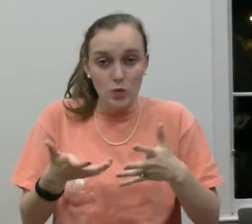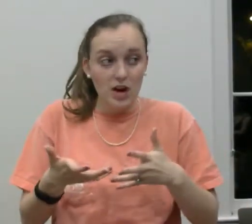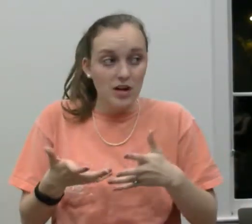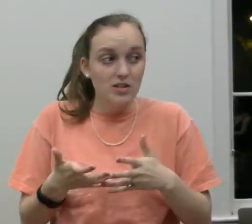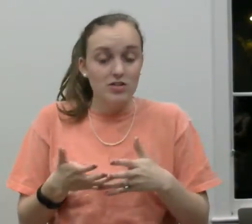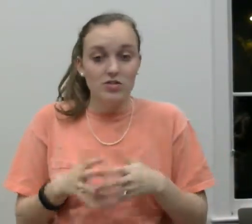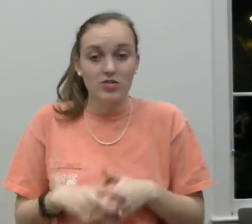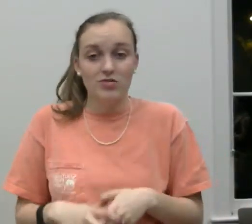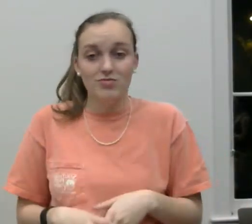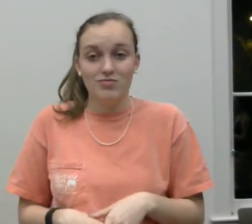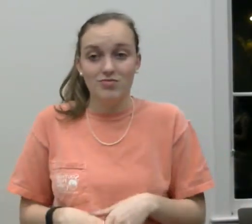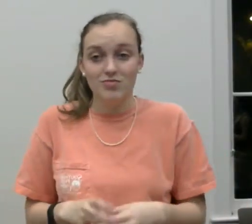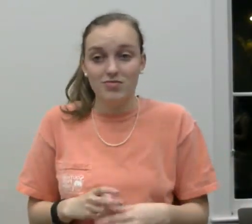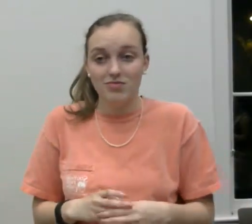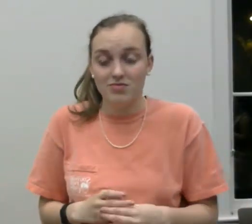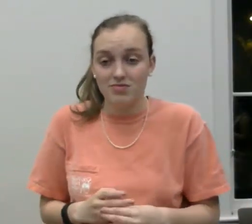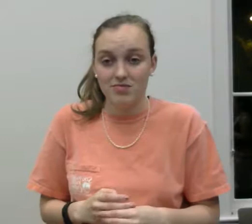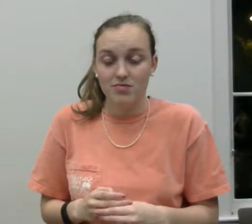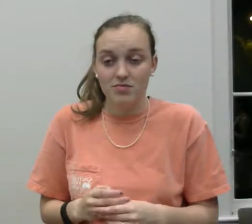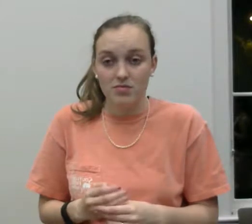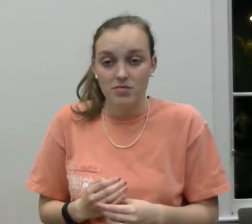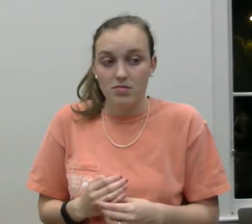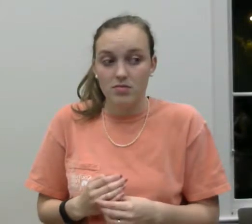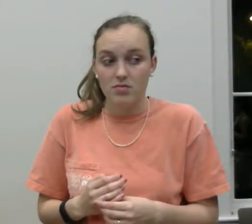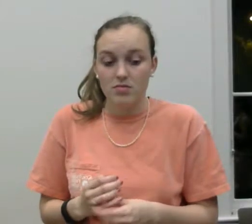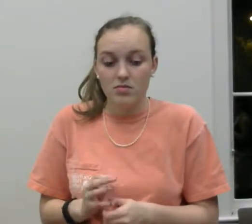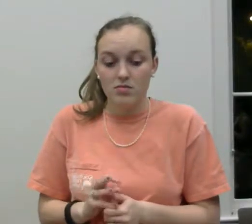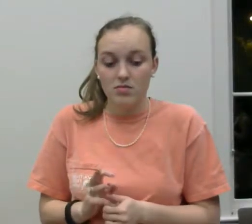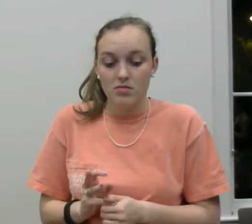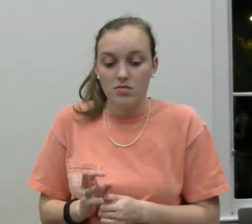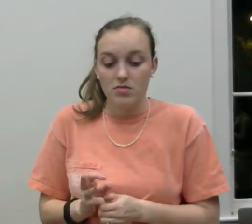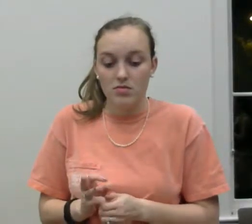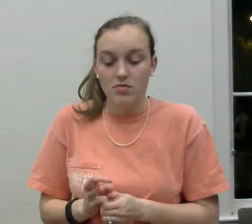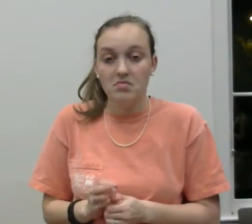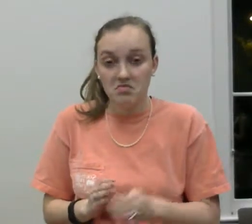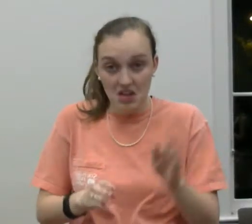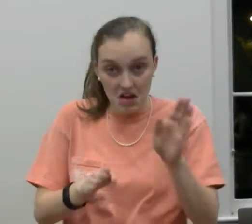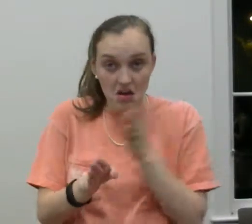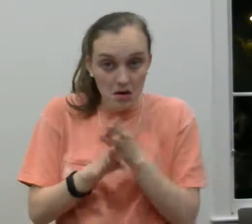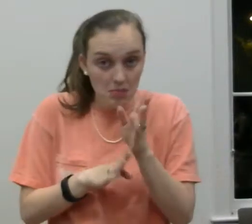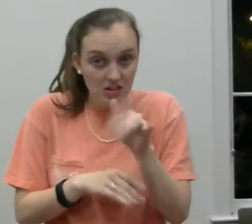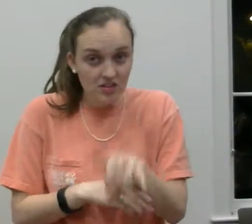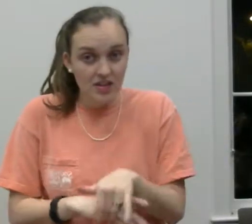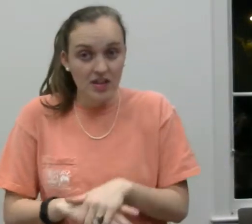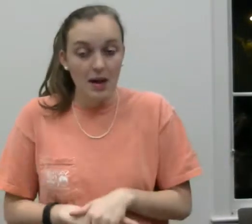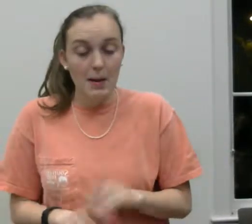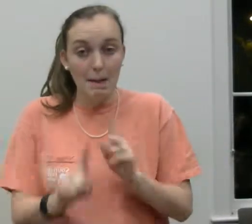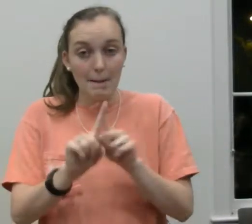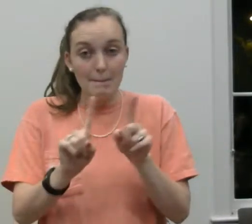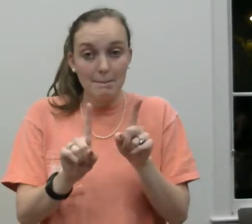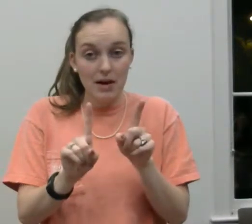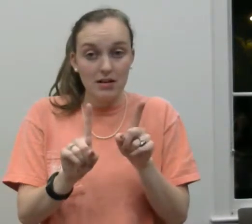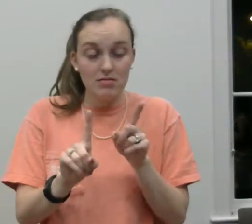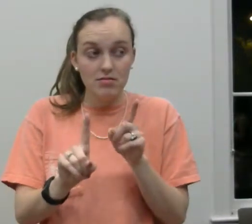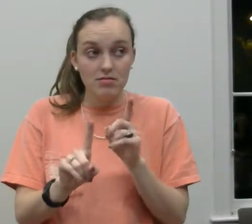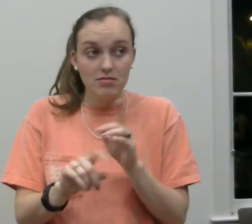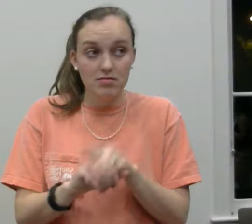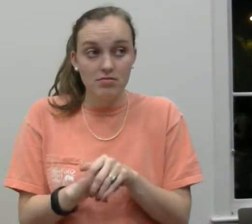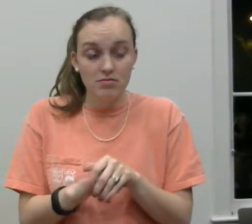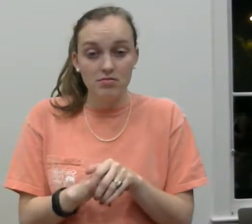like me, which I'm sure you all do, there's a major for that. But you're basically going to be looking at